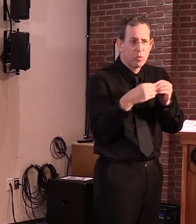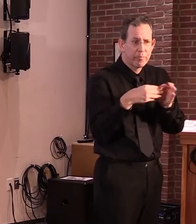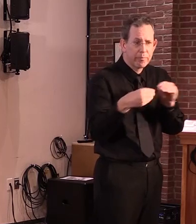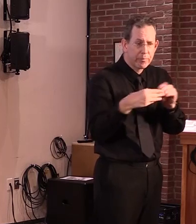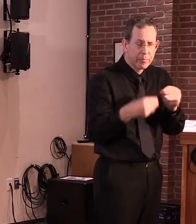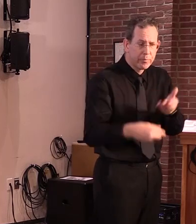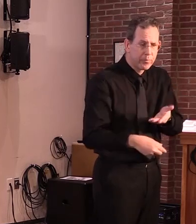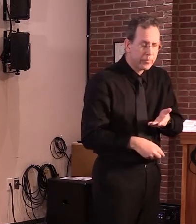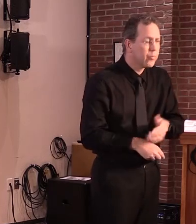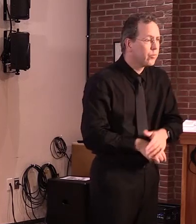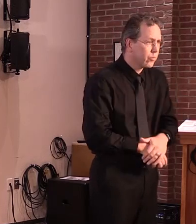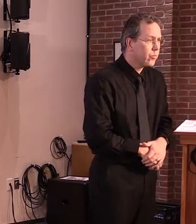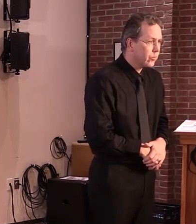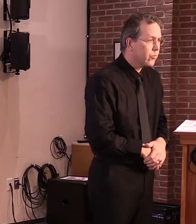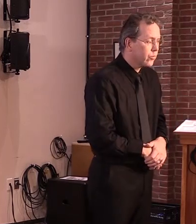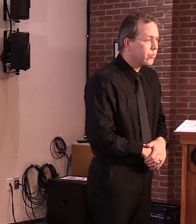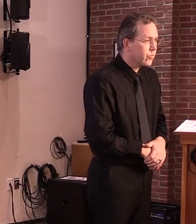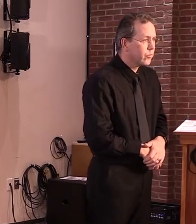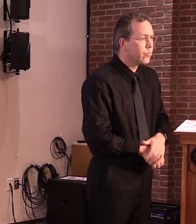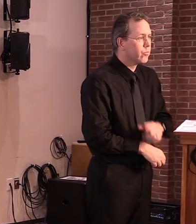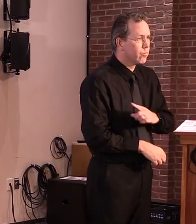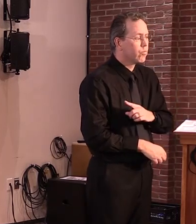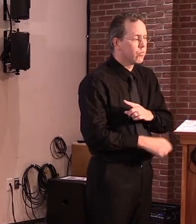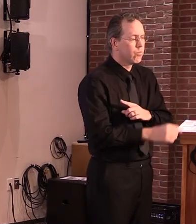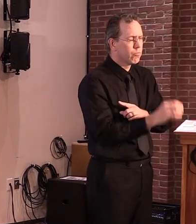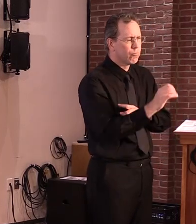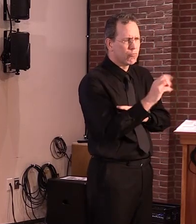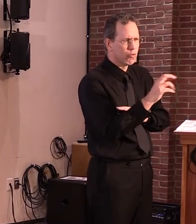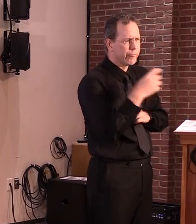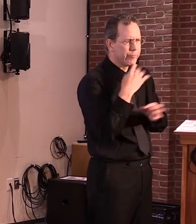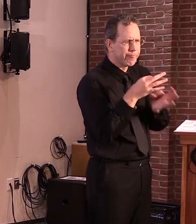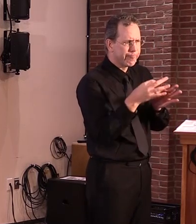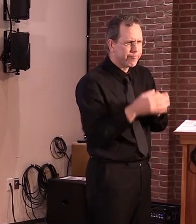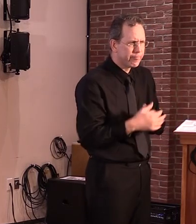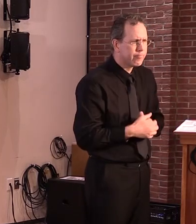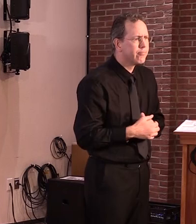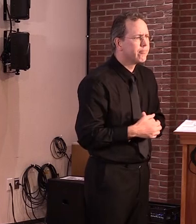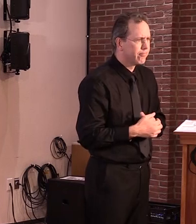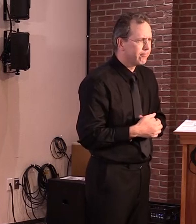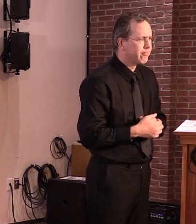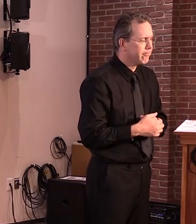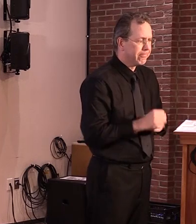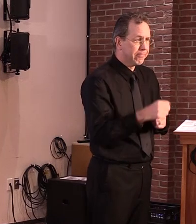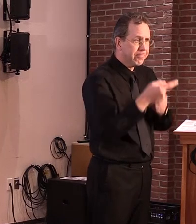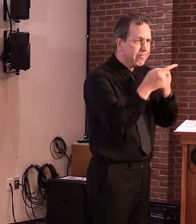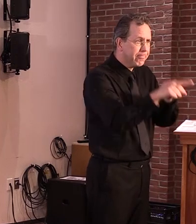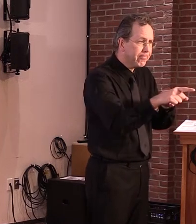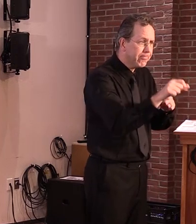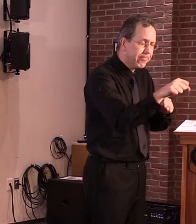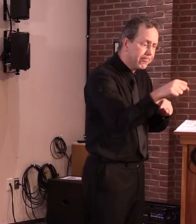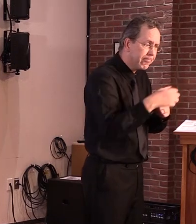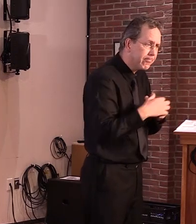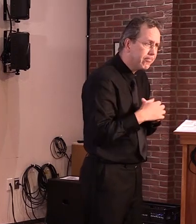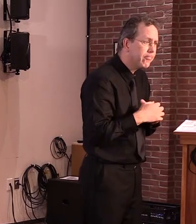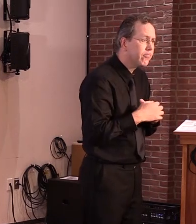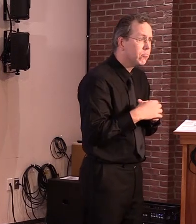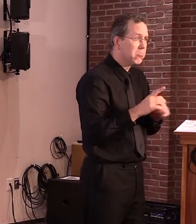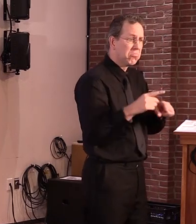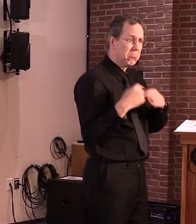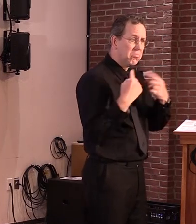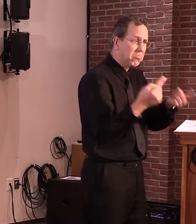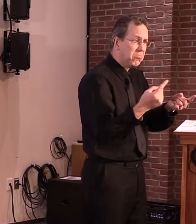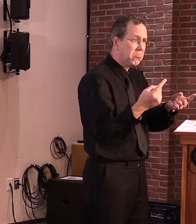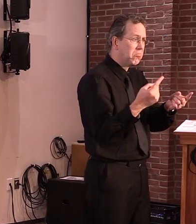Sure, Governor. Thank you very much. Just to reiterate what the governor is, you know, that was one of our prime sort